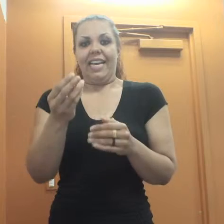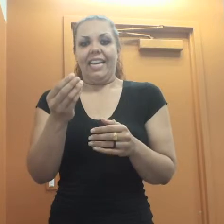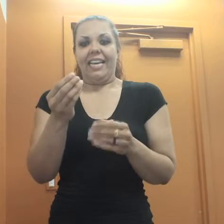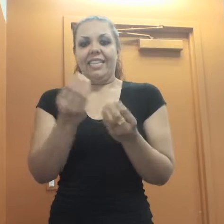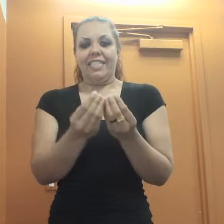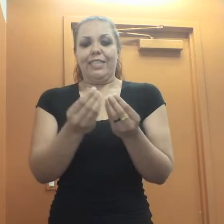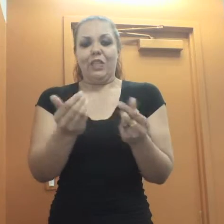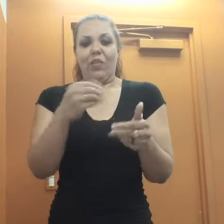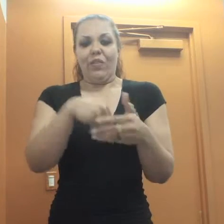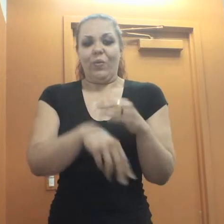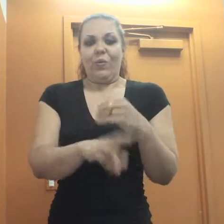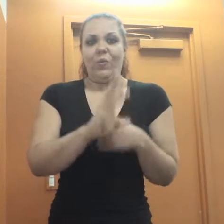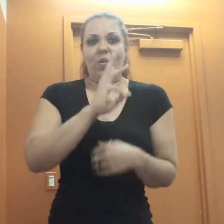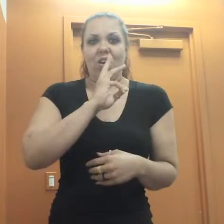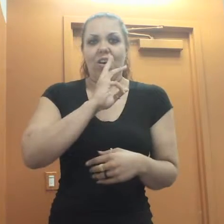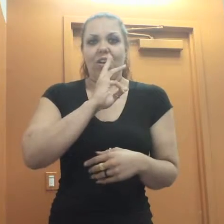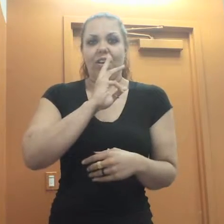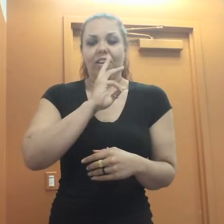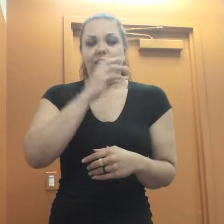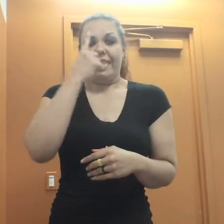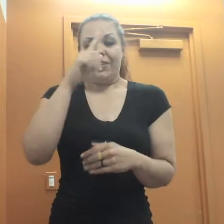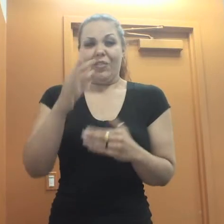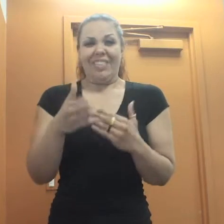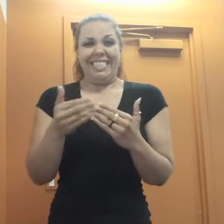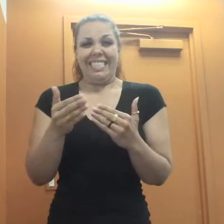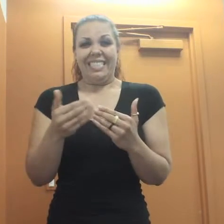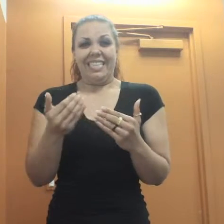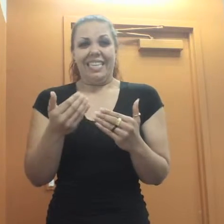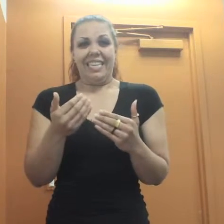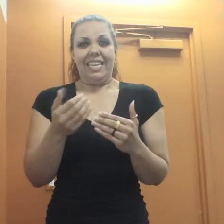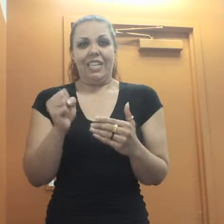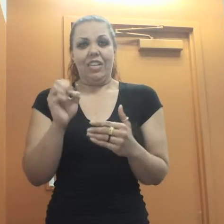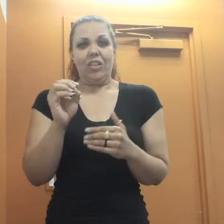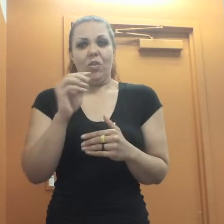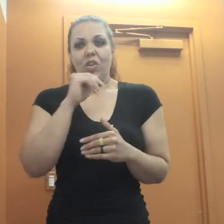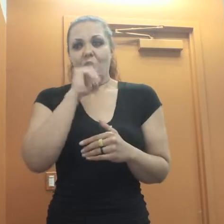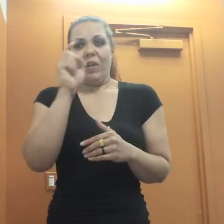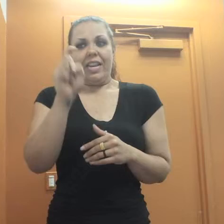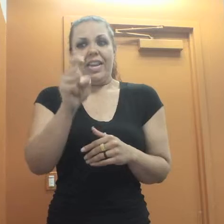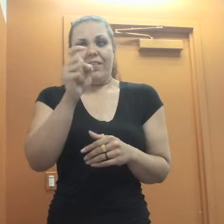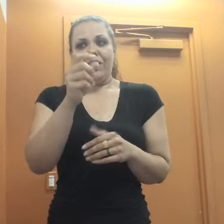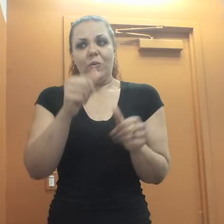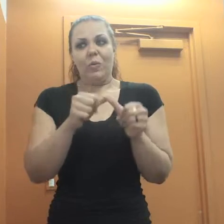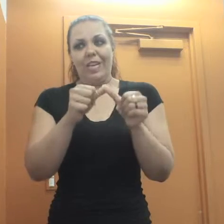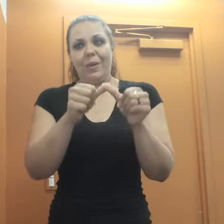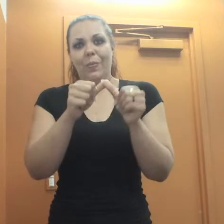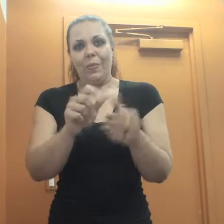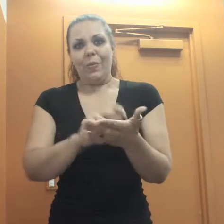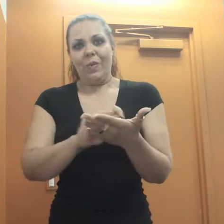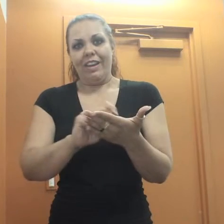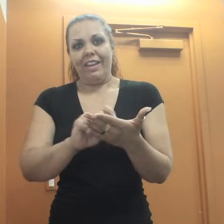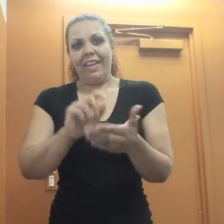for convenience, so we don't have to keep writing AQ time after time after time. Okay, let's see how this problem works